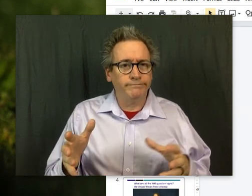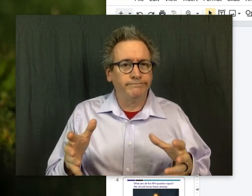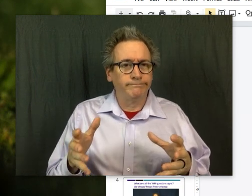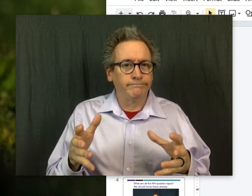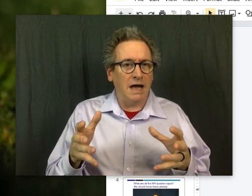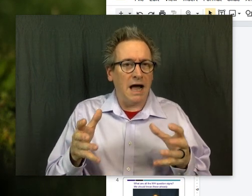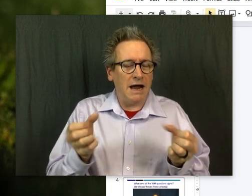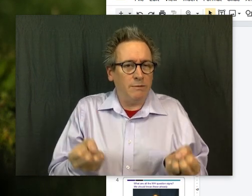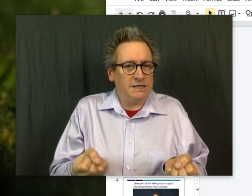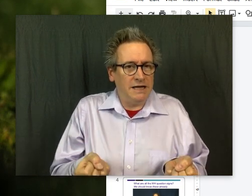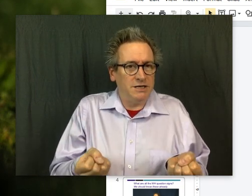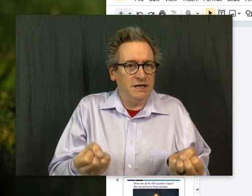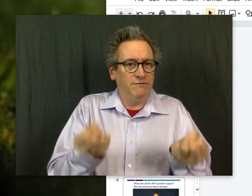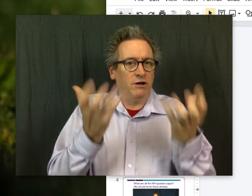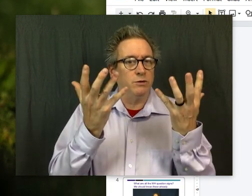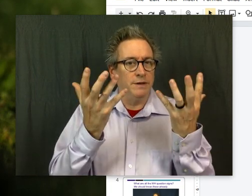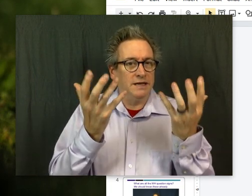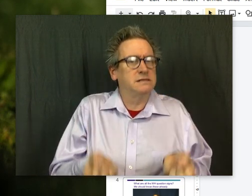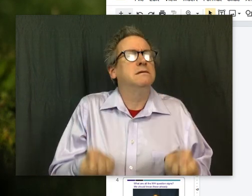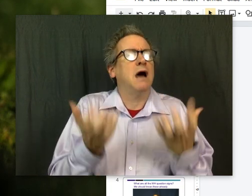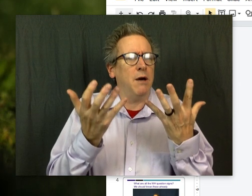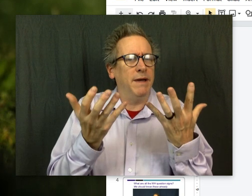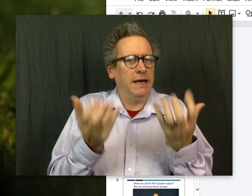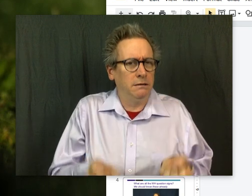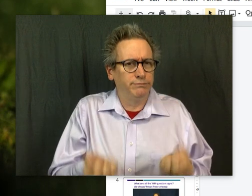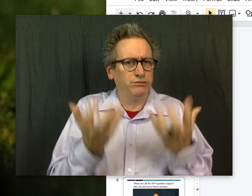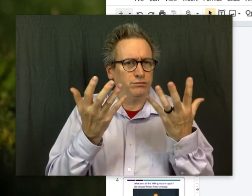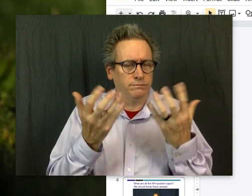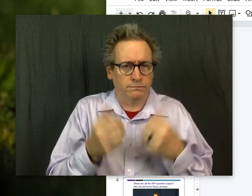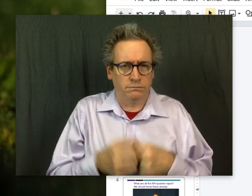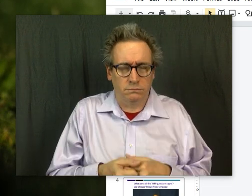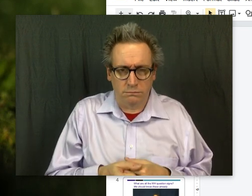So I would say the default would be this, how many?